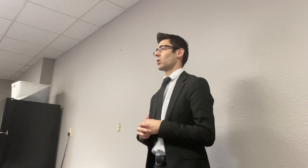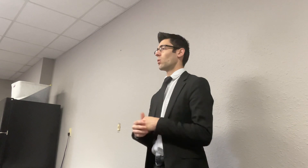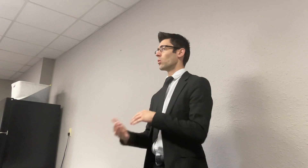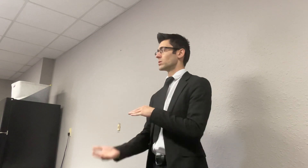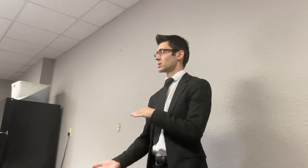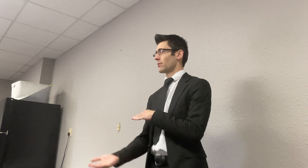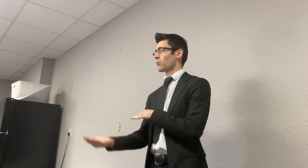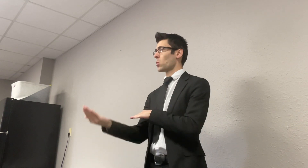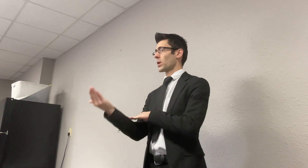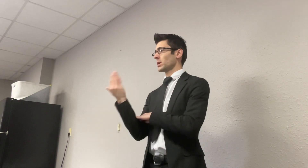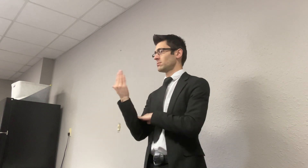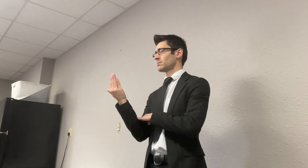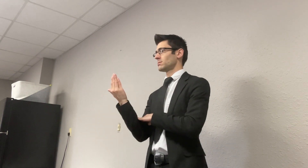So the sign for morning,